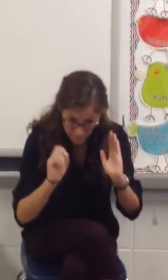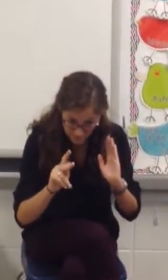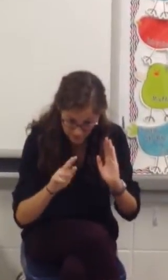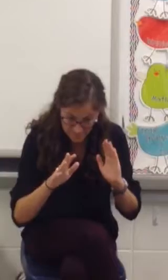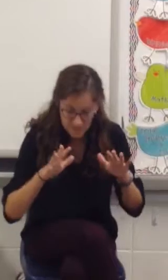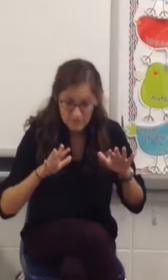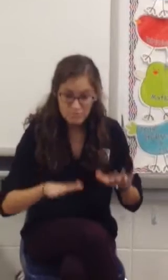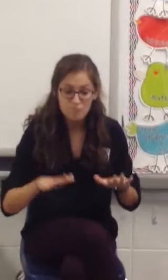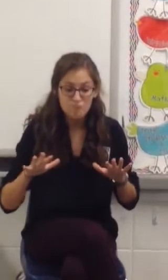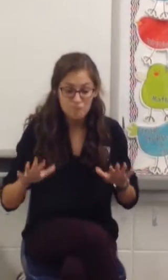calm.